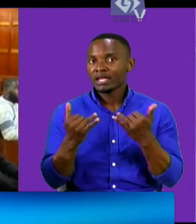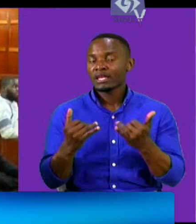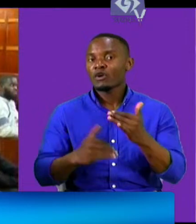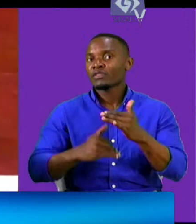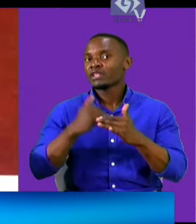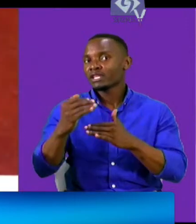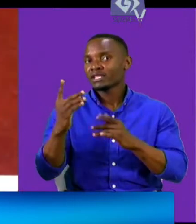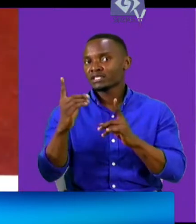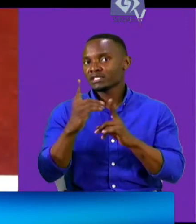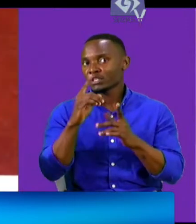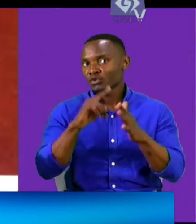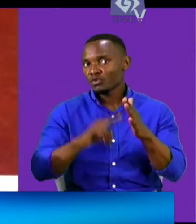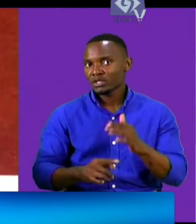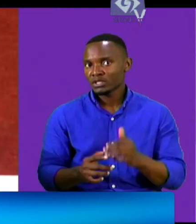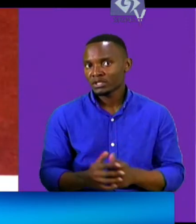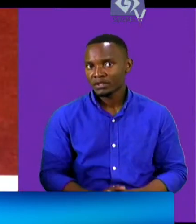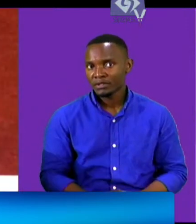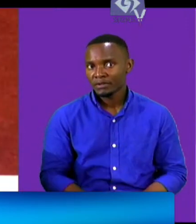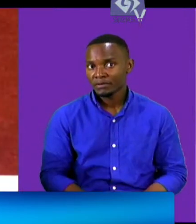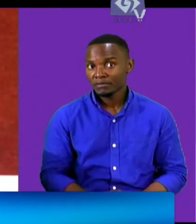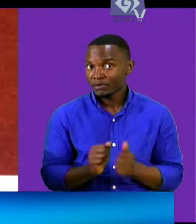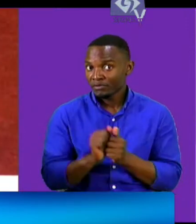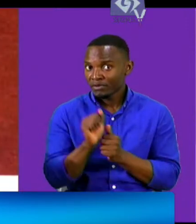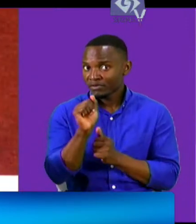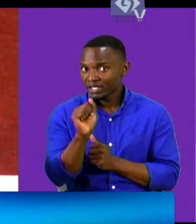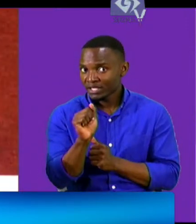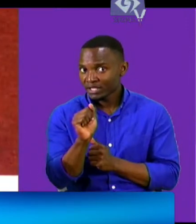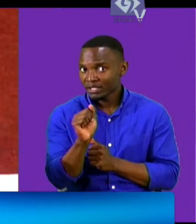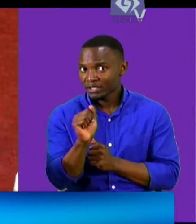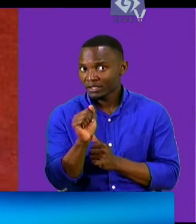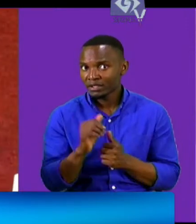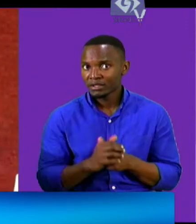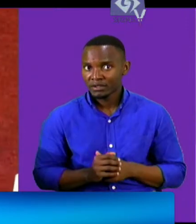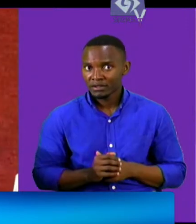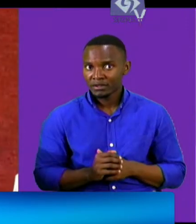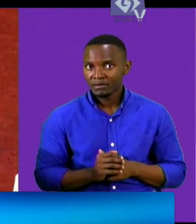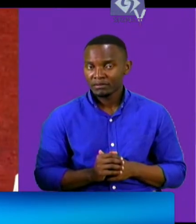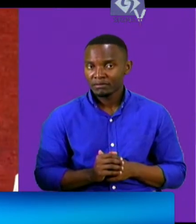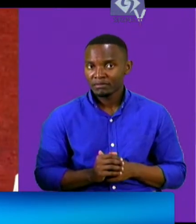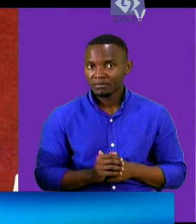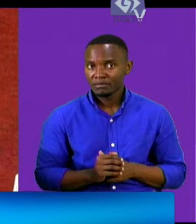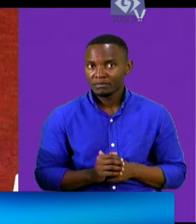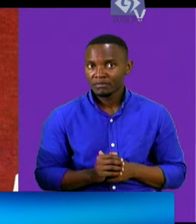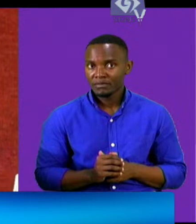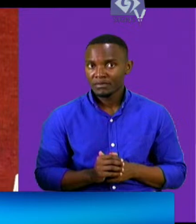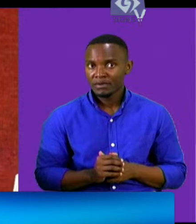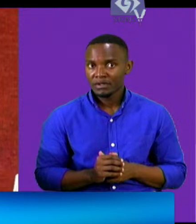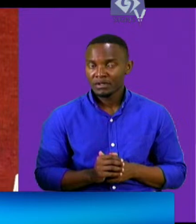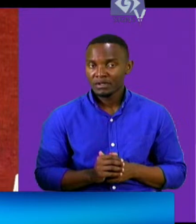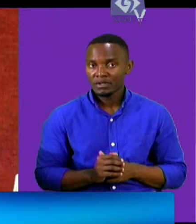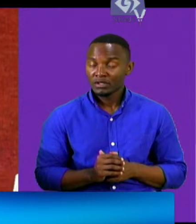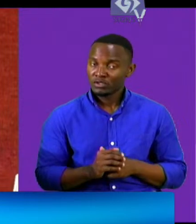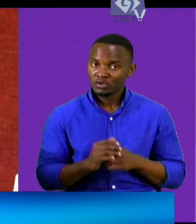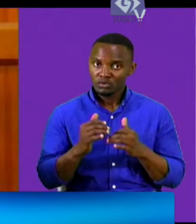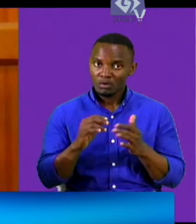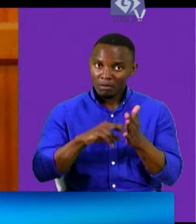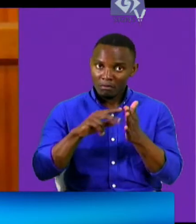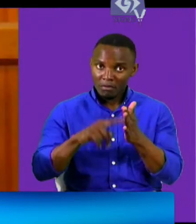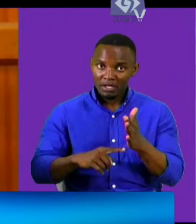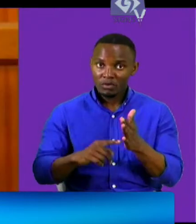date? 15th? 15th is available. It's available. So my earliest date then would be 15th of